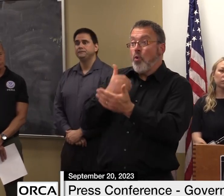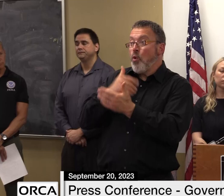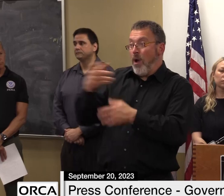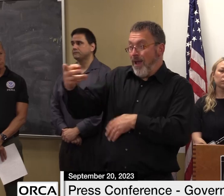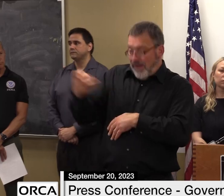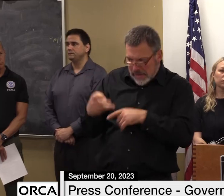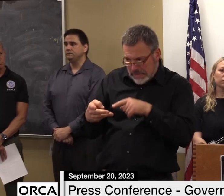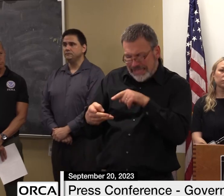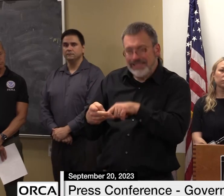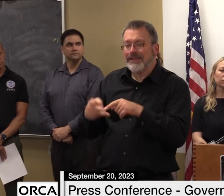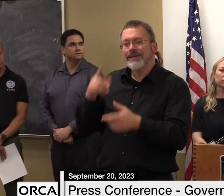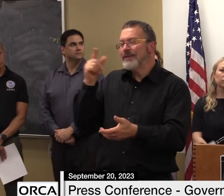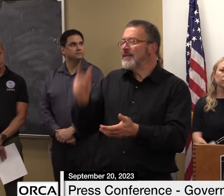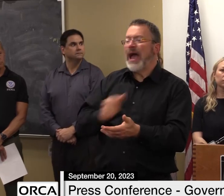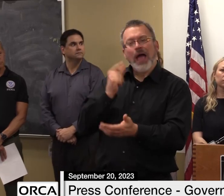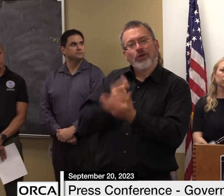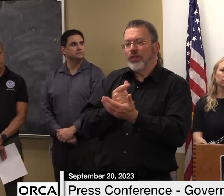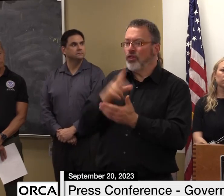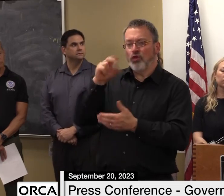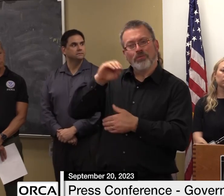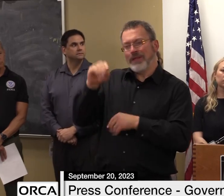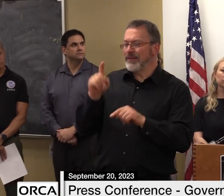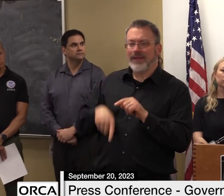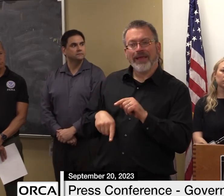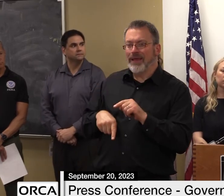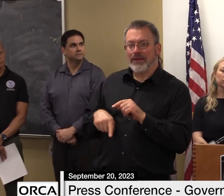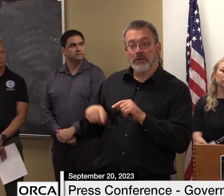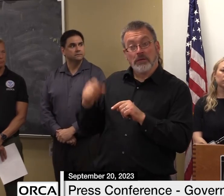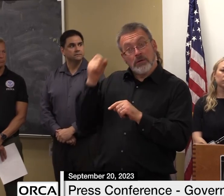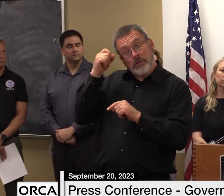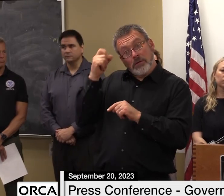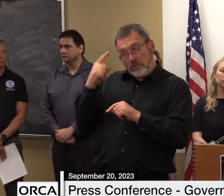But we're thinking since this has been out for about a month and a half,